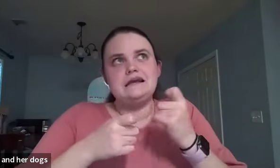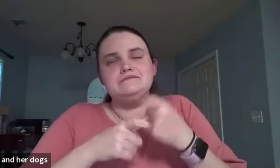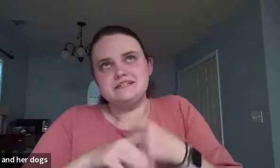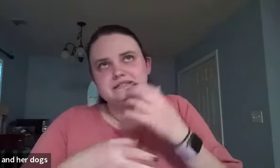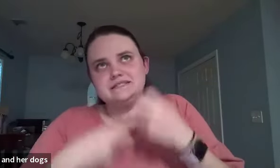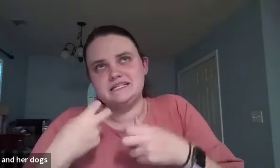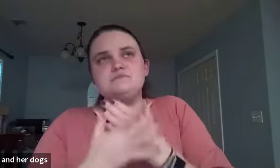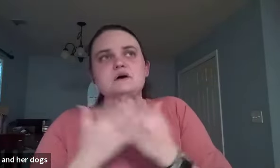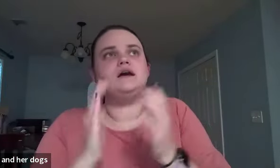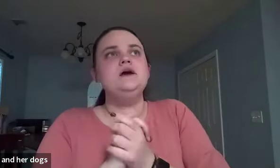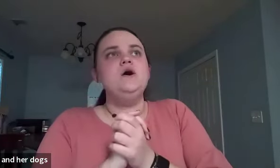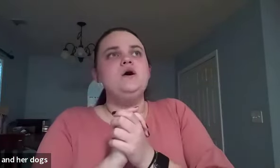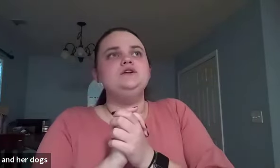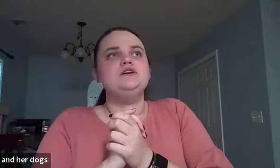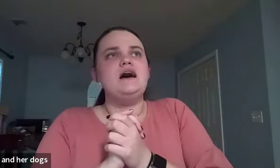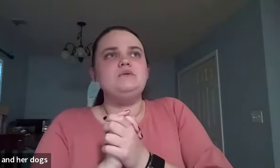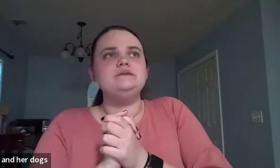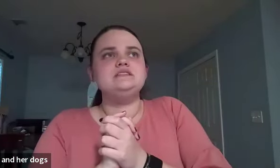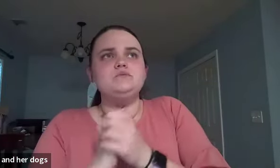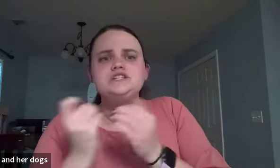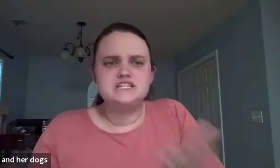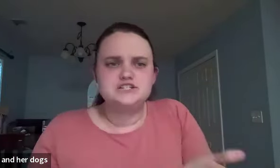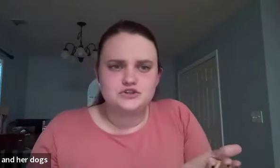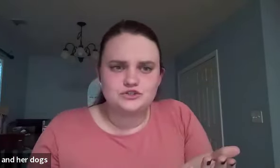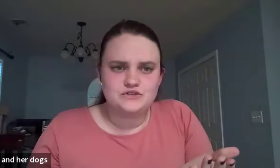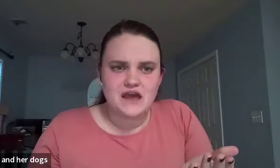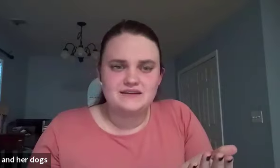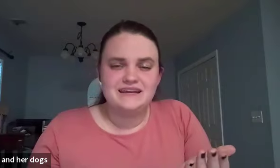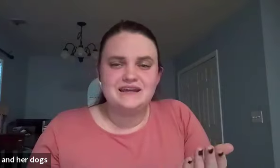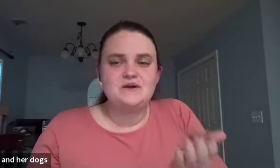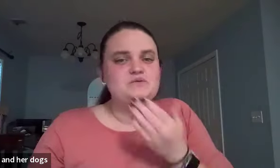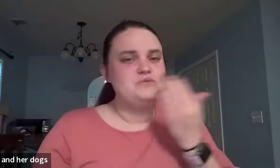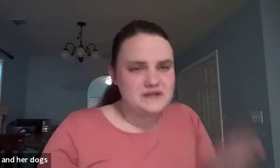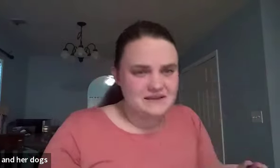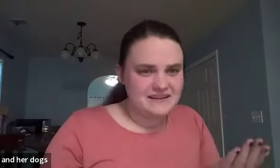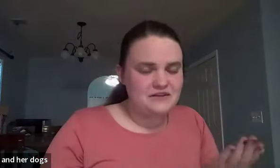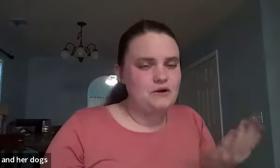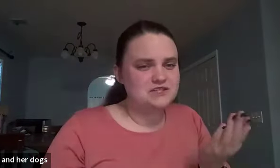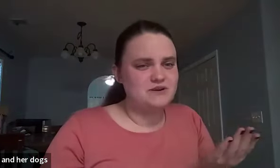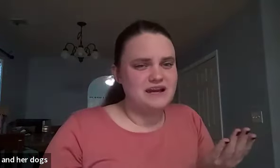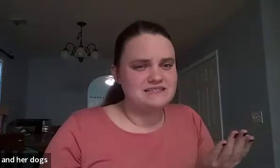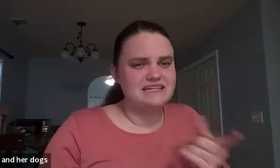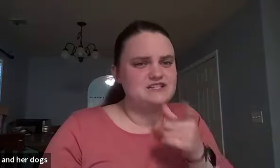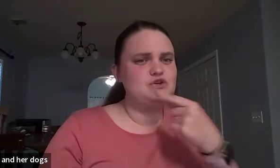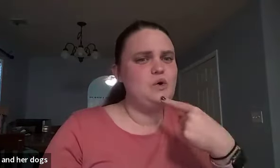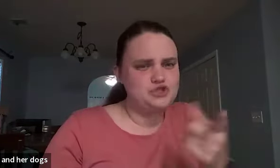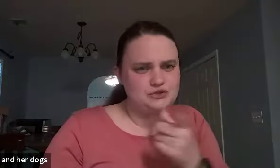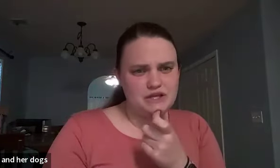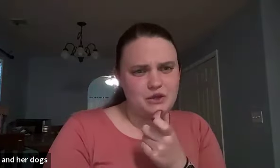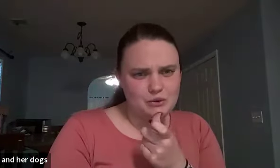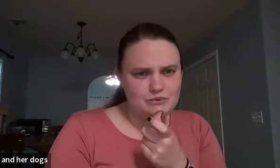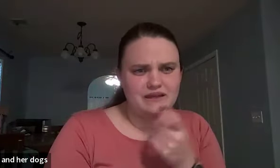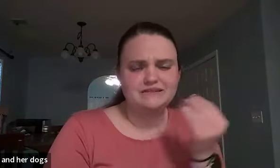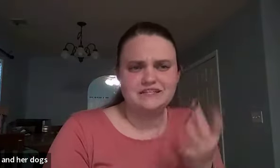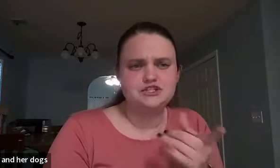in a conflicting sense, but you know how we say, which teacher told you that? Really, the question we're asking is told you like who? Like